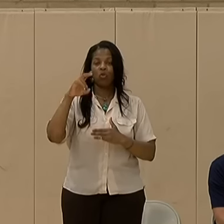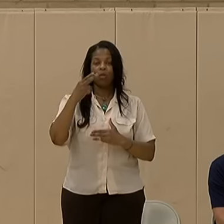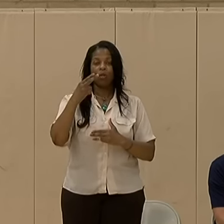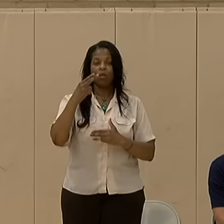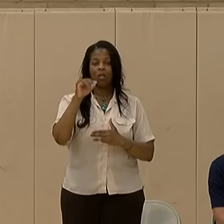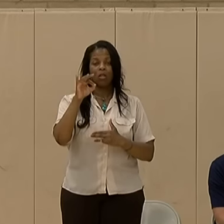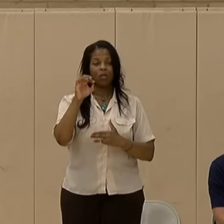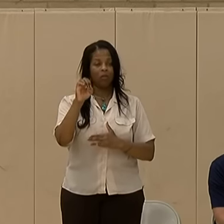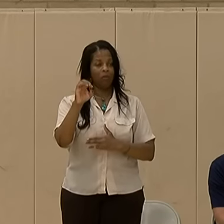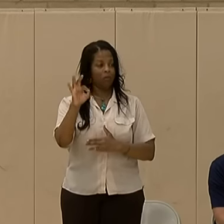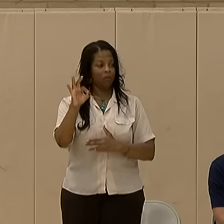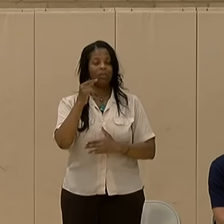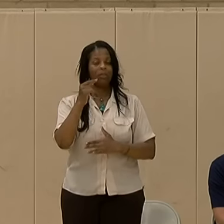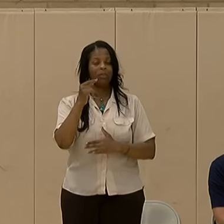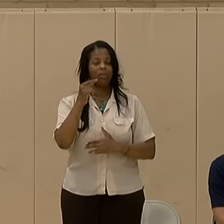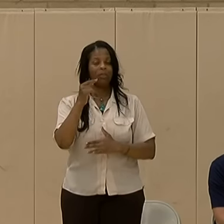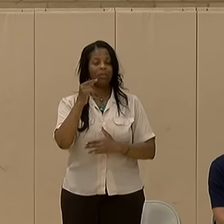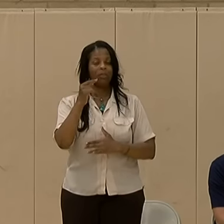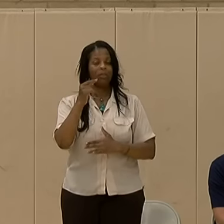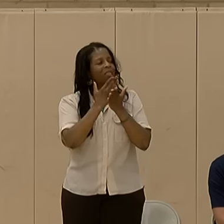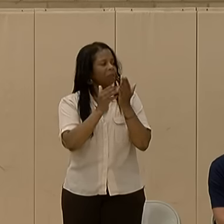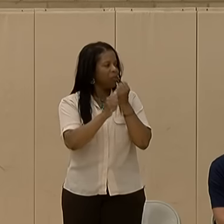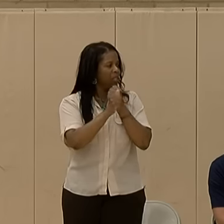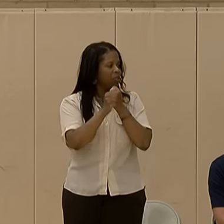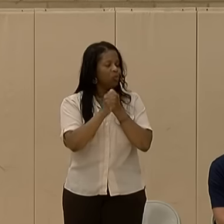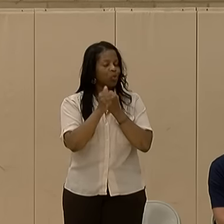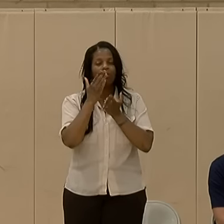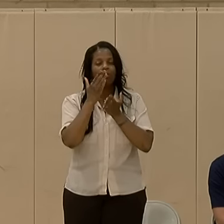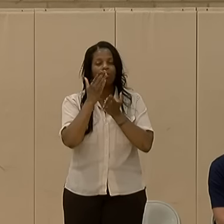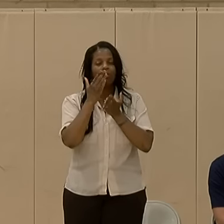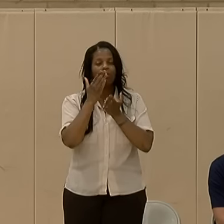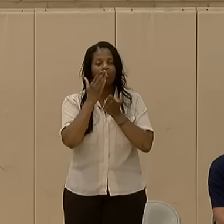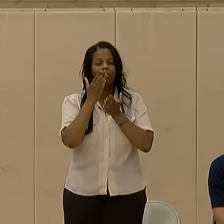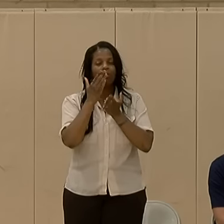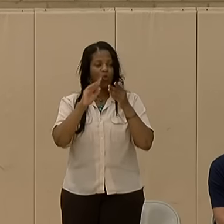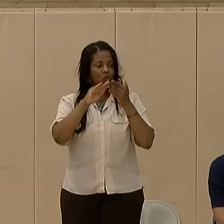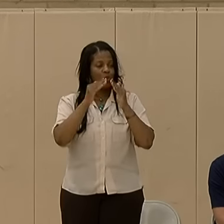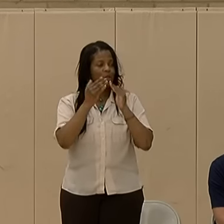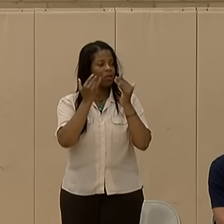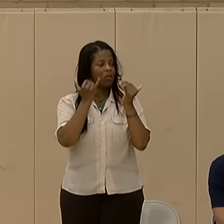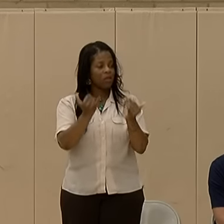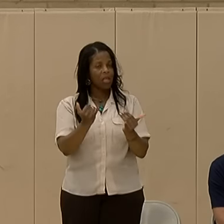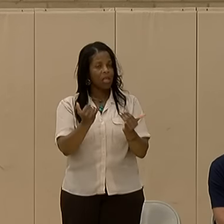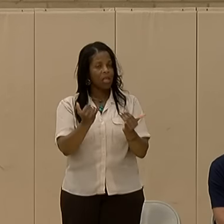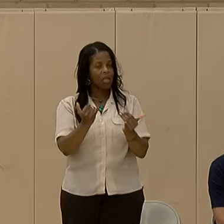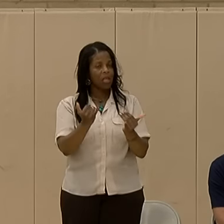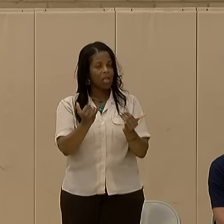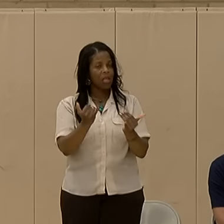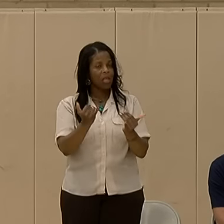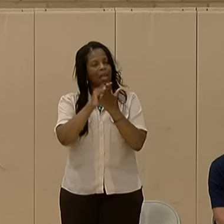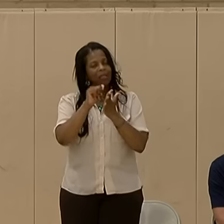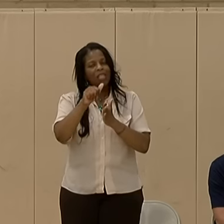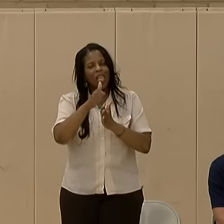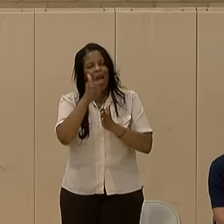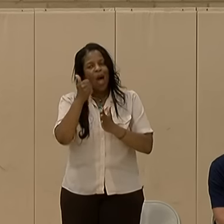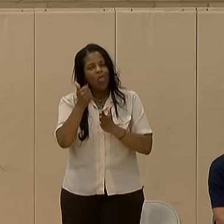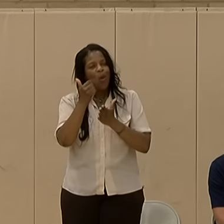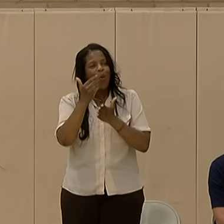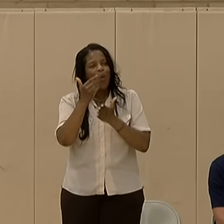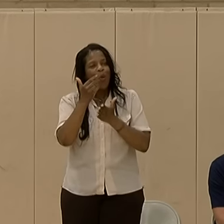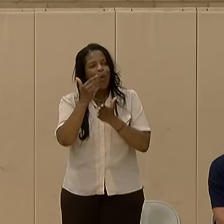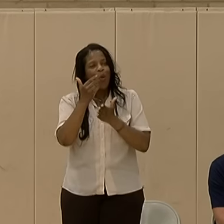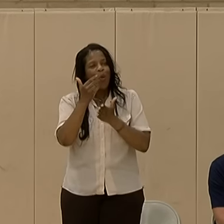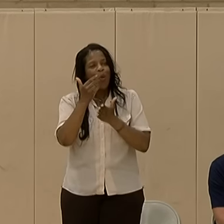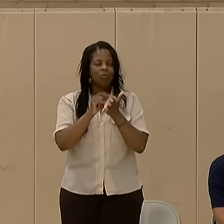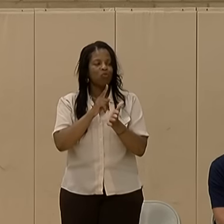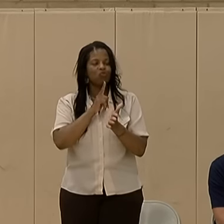danger to some areas and some people and communities of this fire. That is the other element that we need to